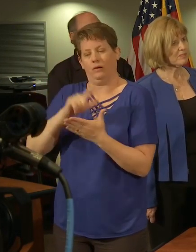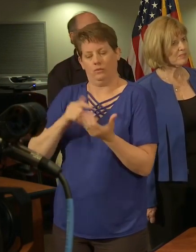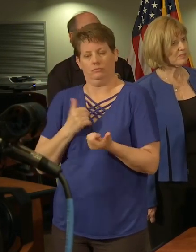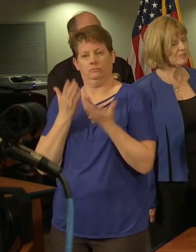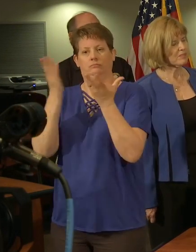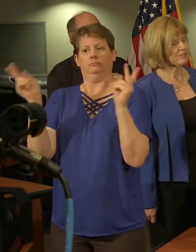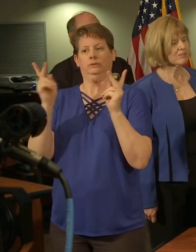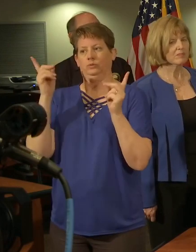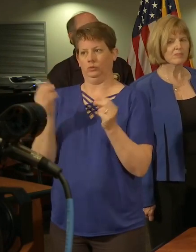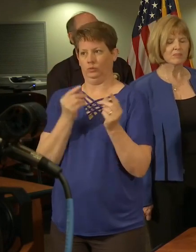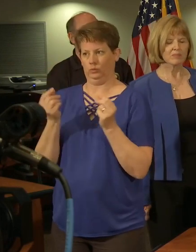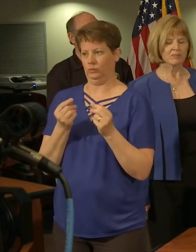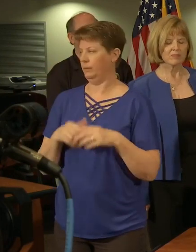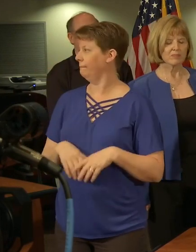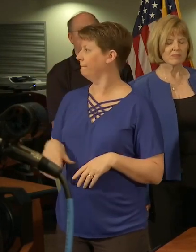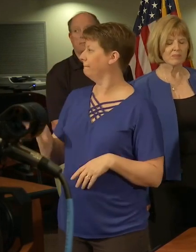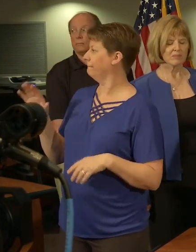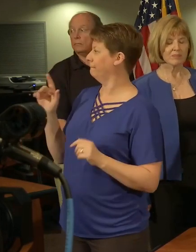advising people to do.